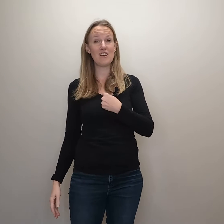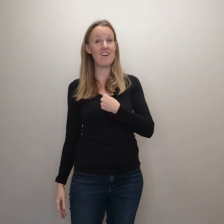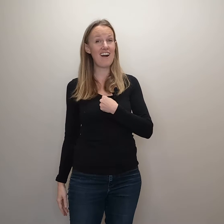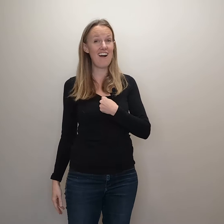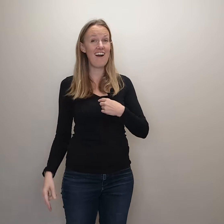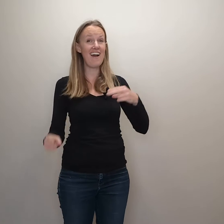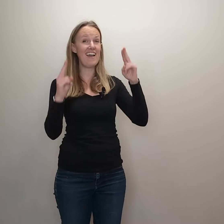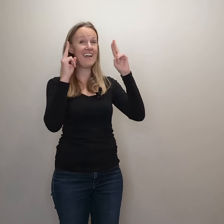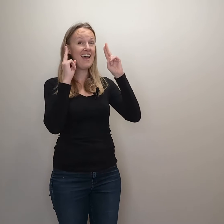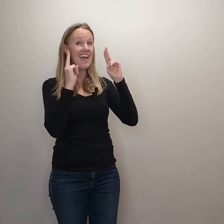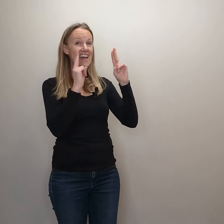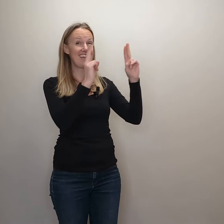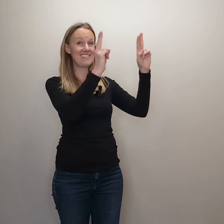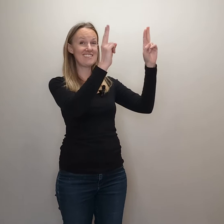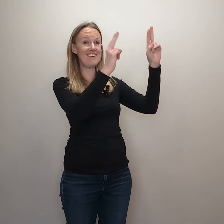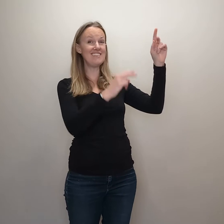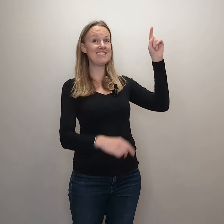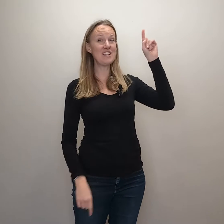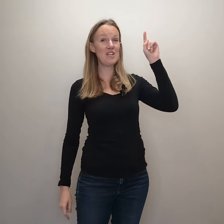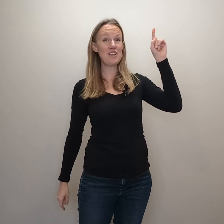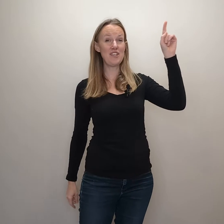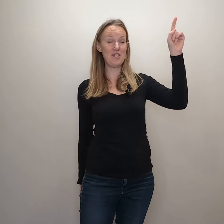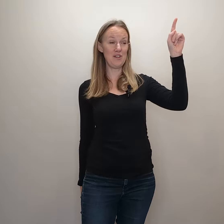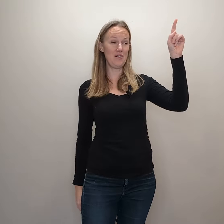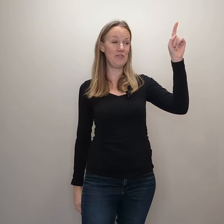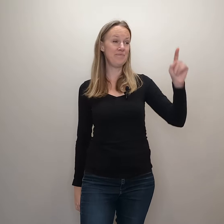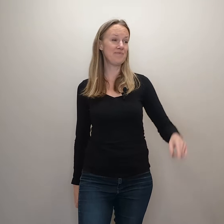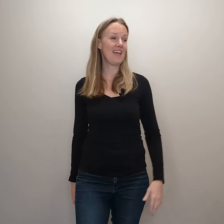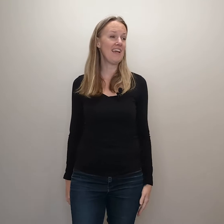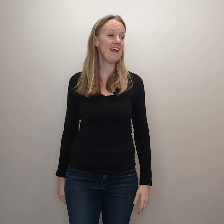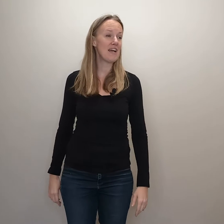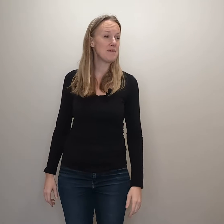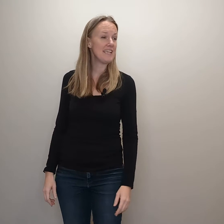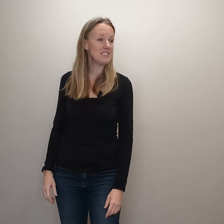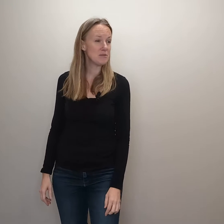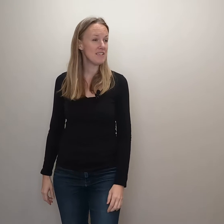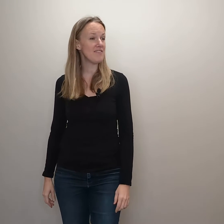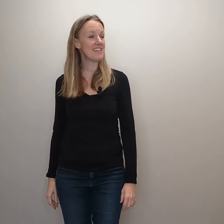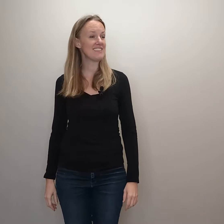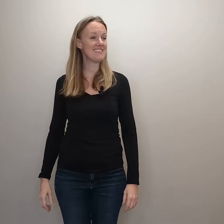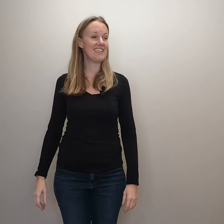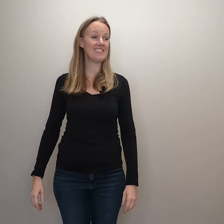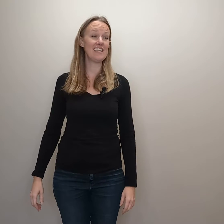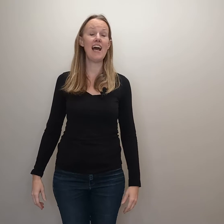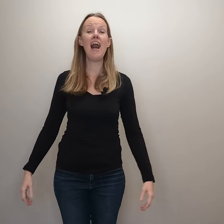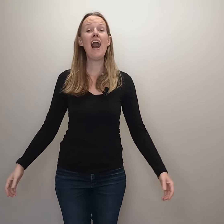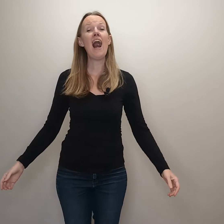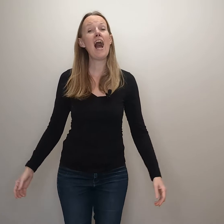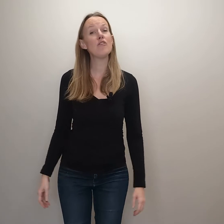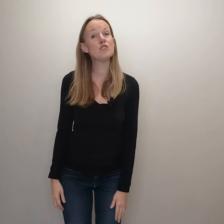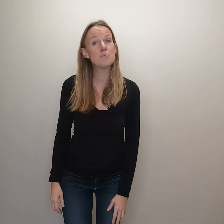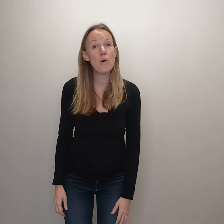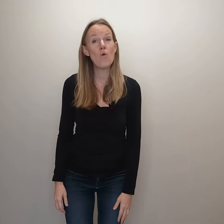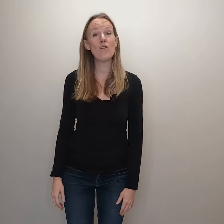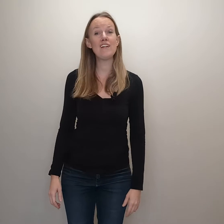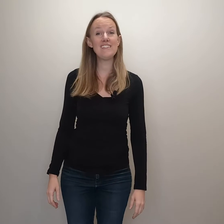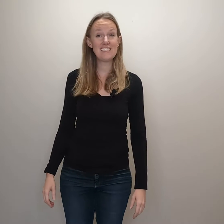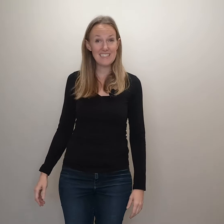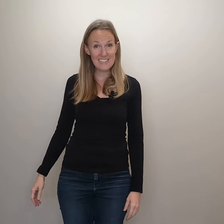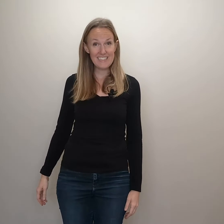go, I exalt you. Okay, I'm an instrument of exaltation. I was born to